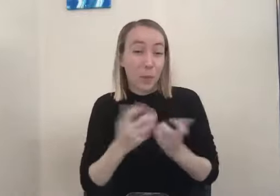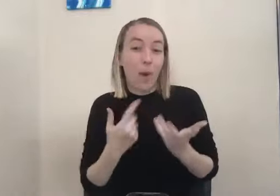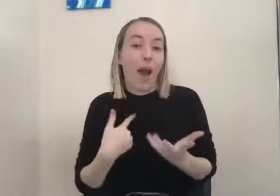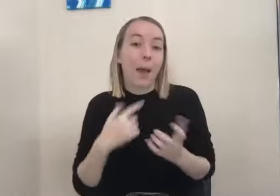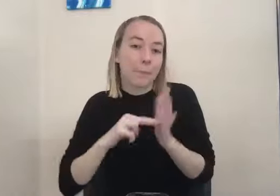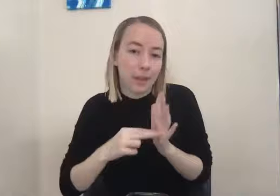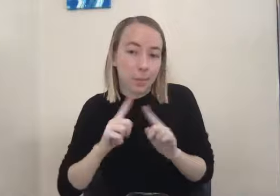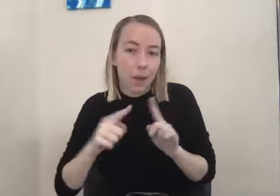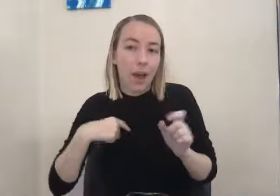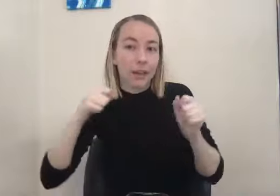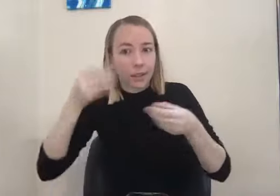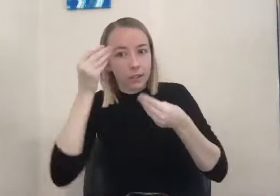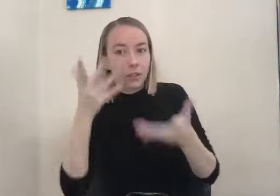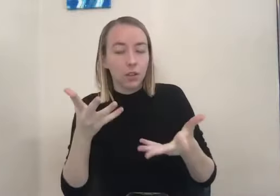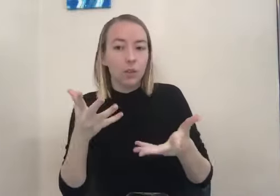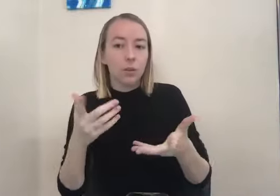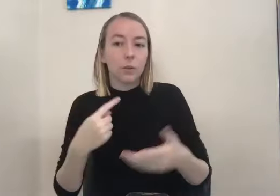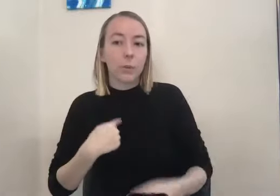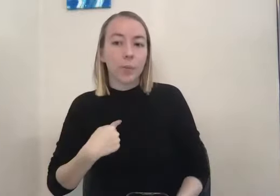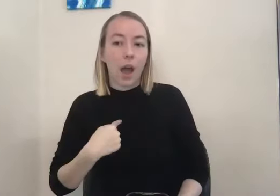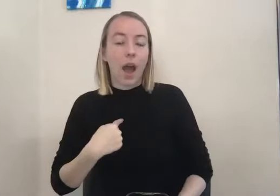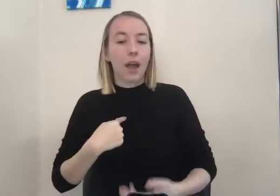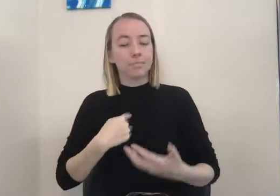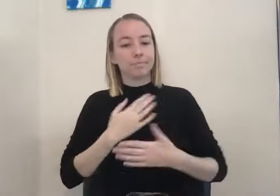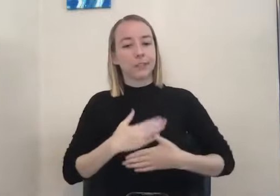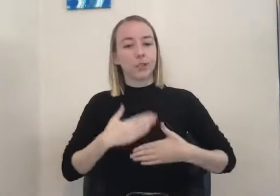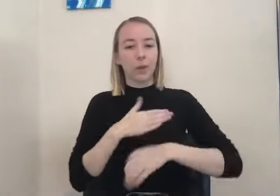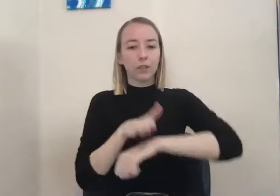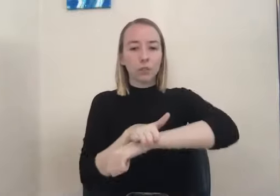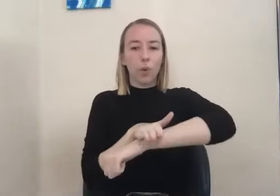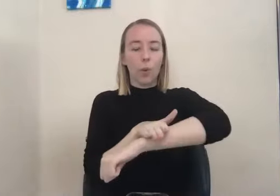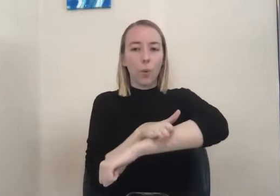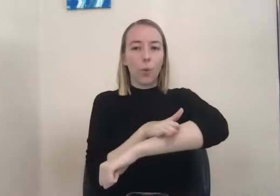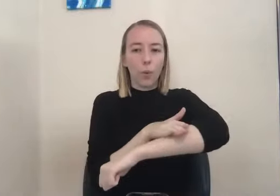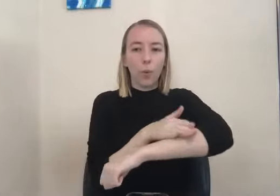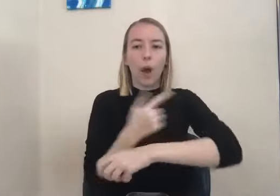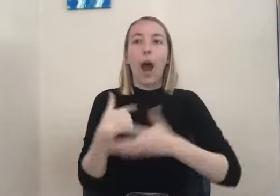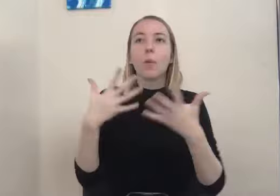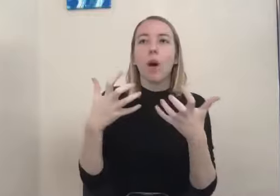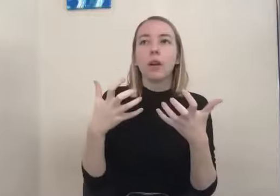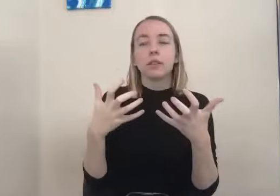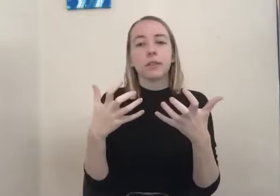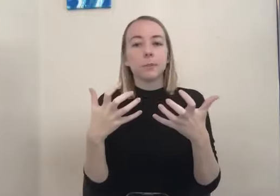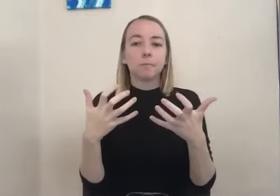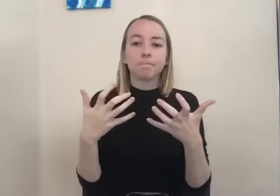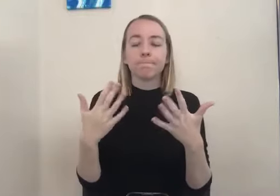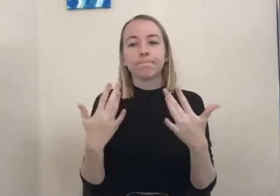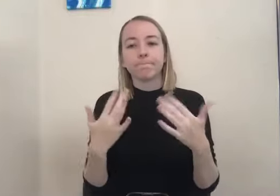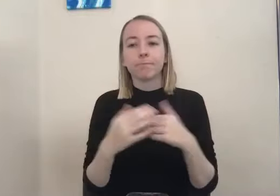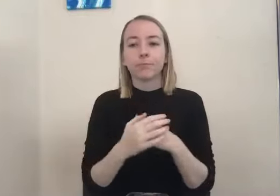at anything to meet our needs. Now, about 6 weeks ago, I had an accident, which has given me time to